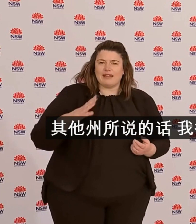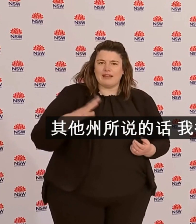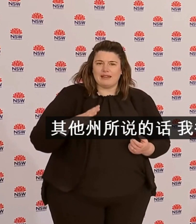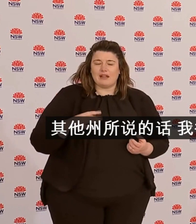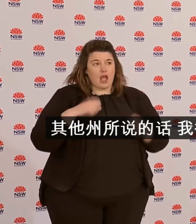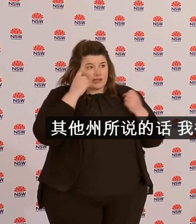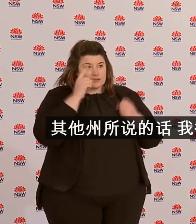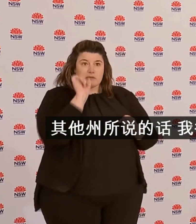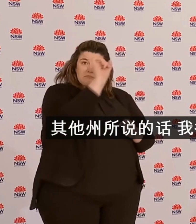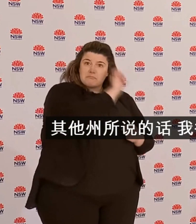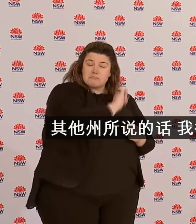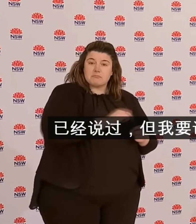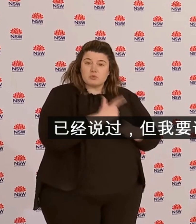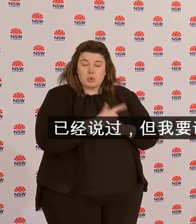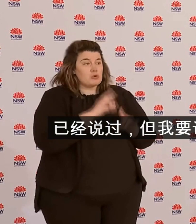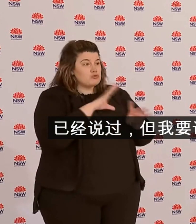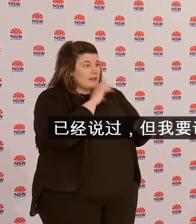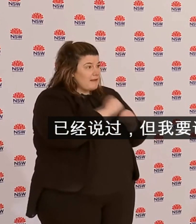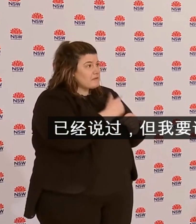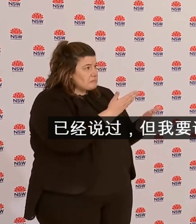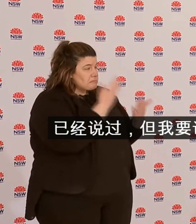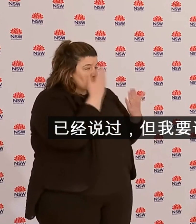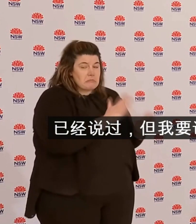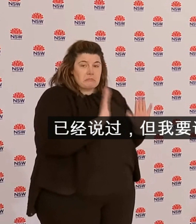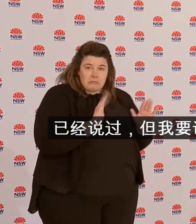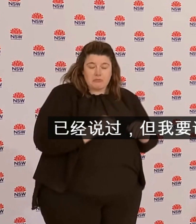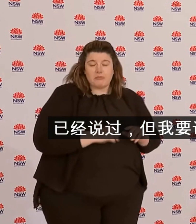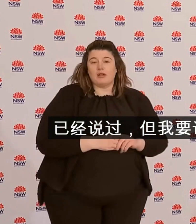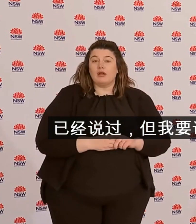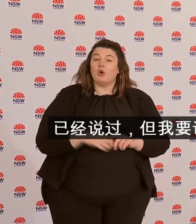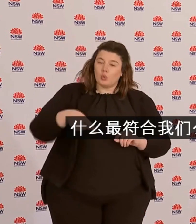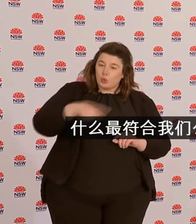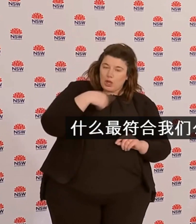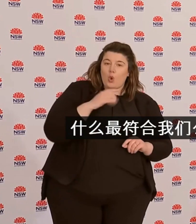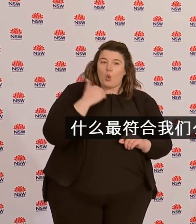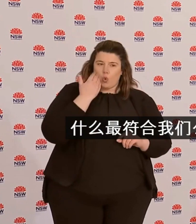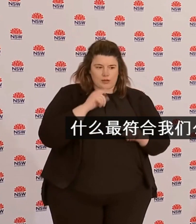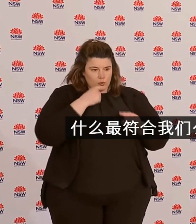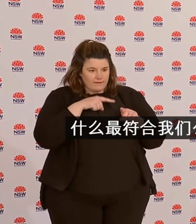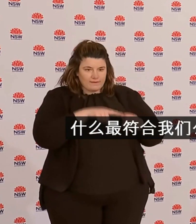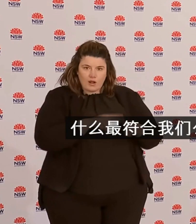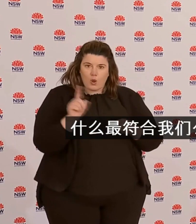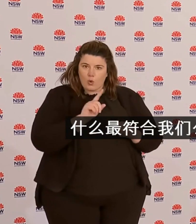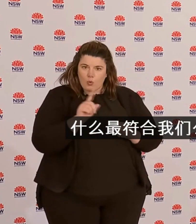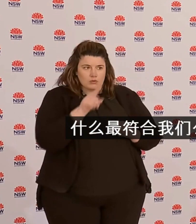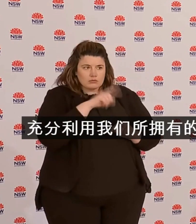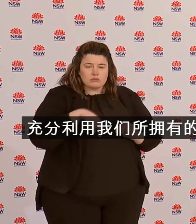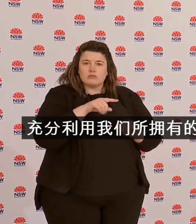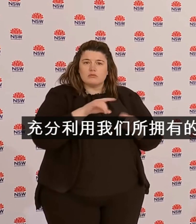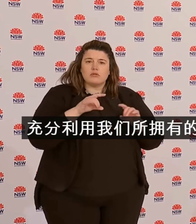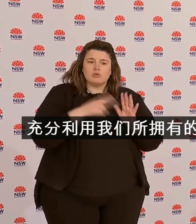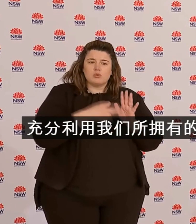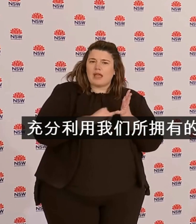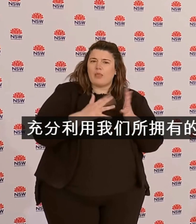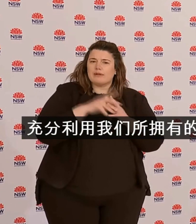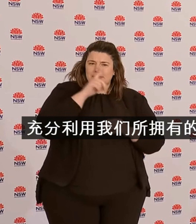other states have said. I appreciate what the federal government has said. But I say this, that we will always do what's in the best interest of our citizens. We'll always make